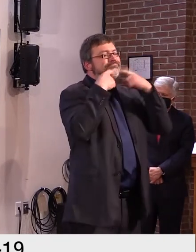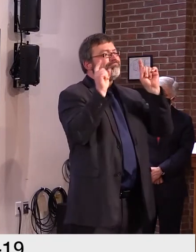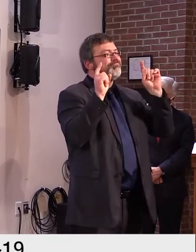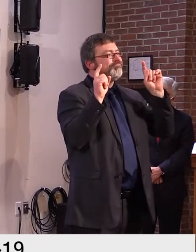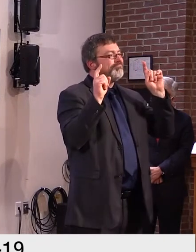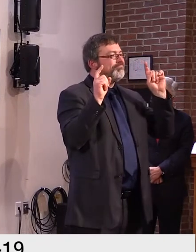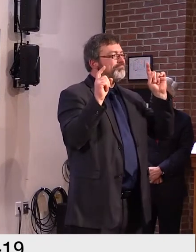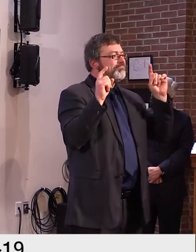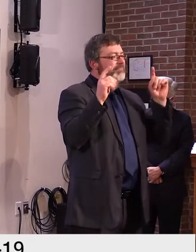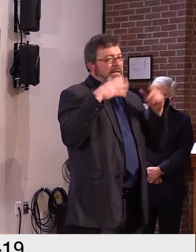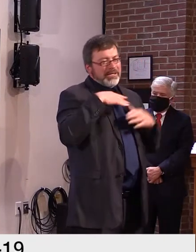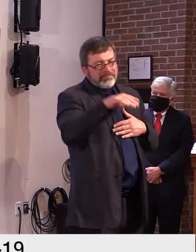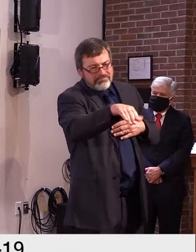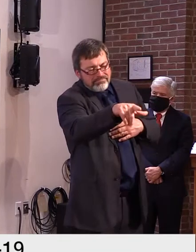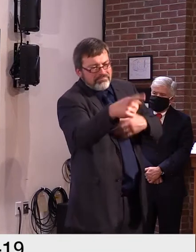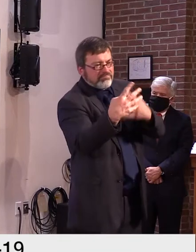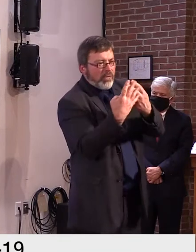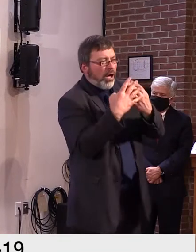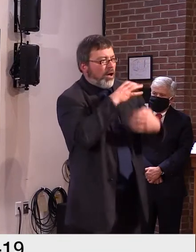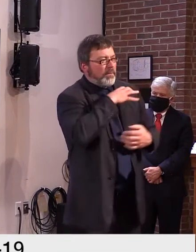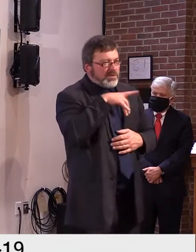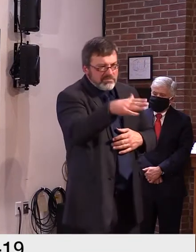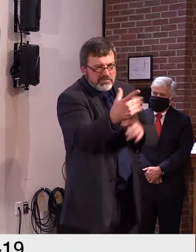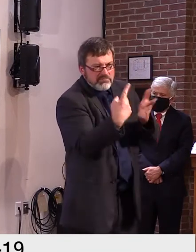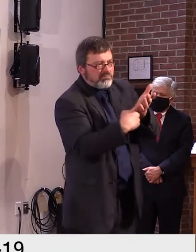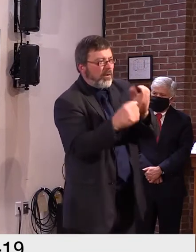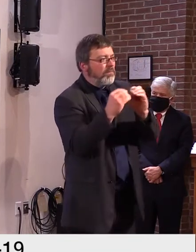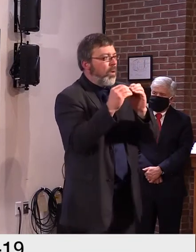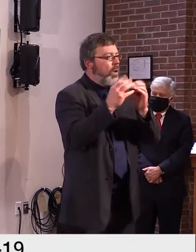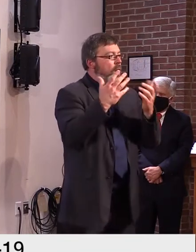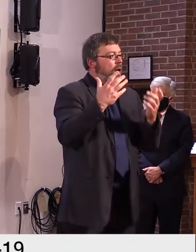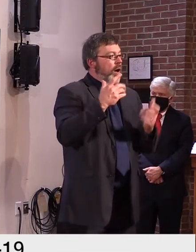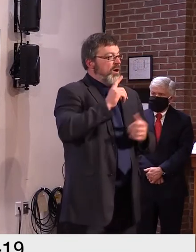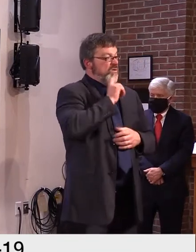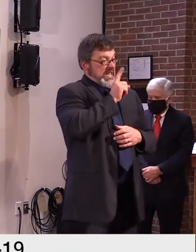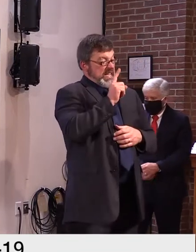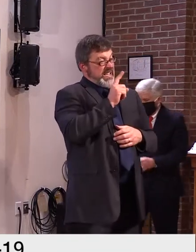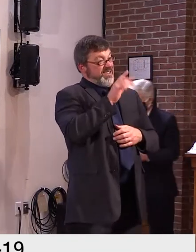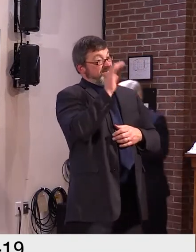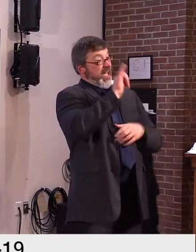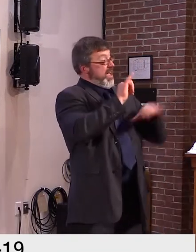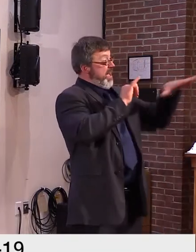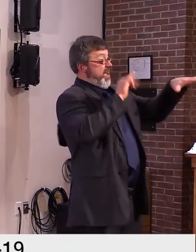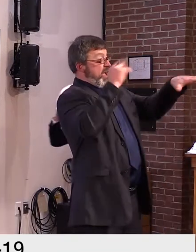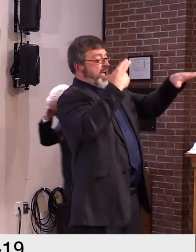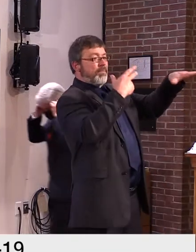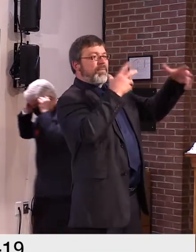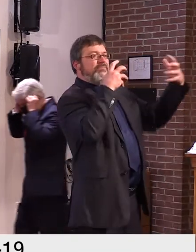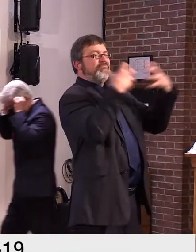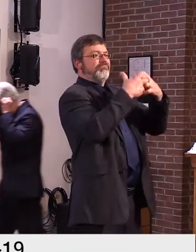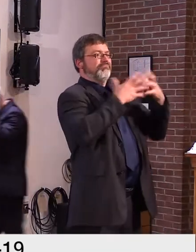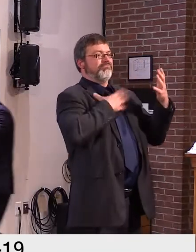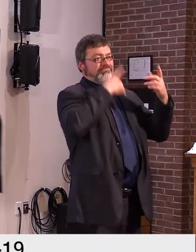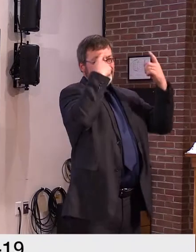but it just didn't fit our needs at that point in time. Secretary Smith.